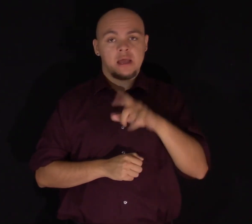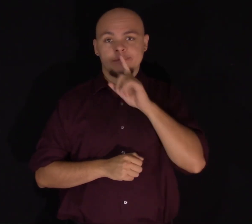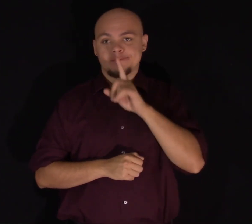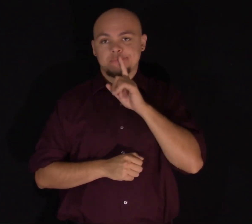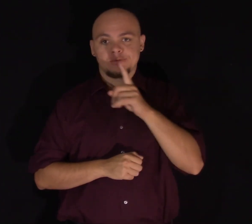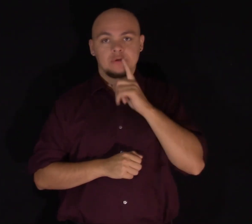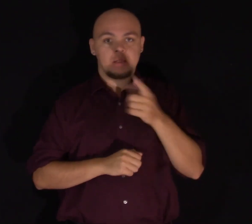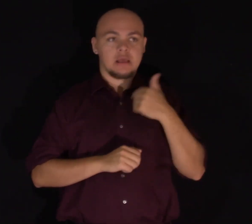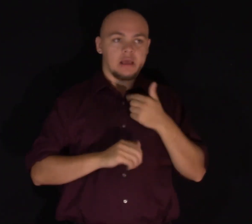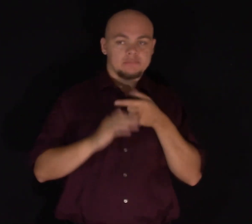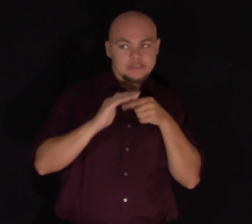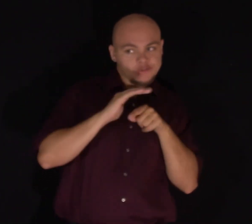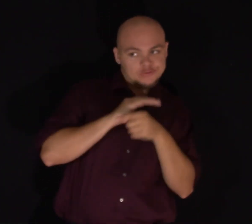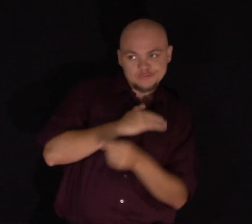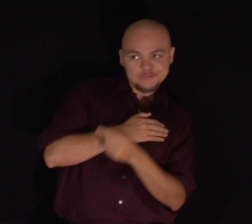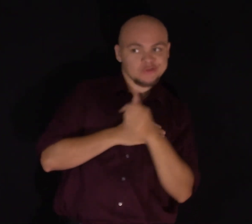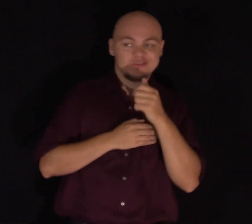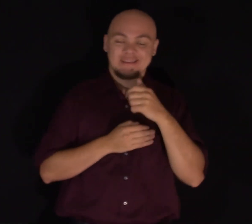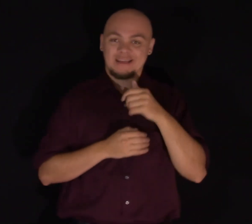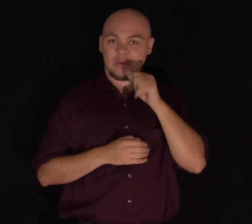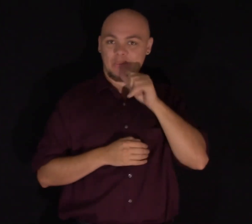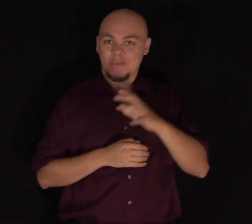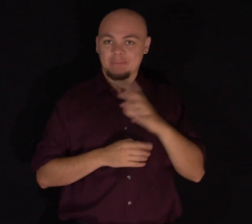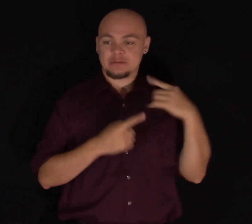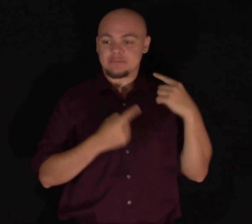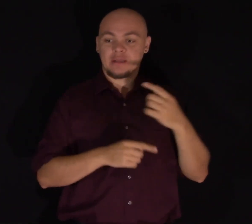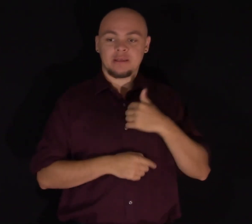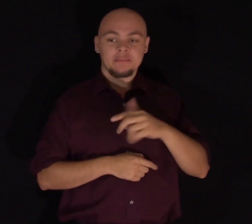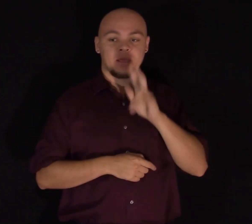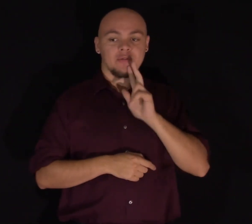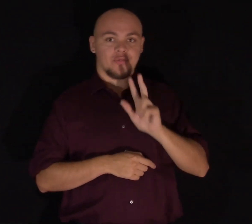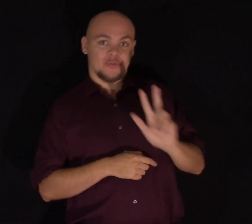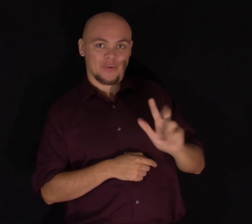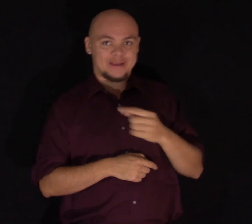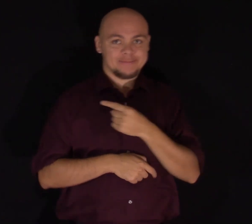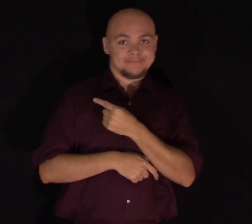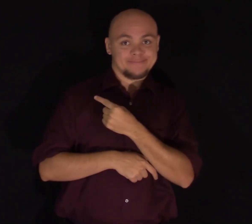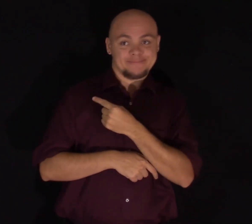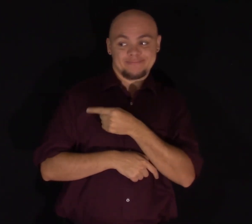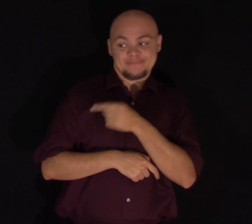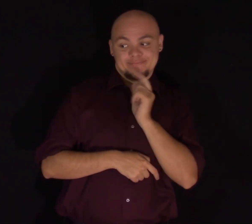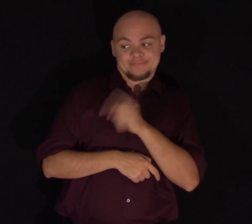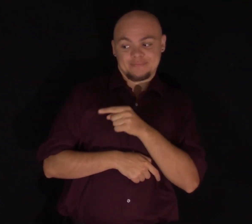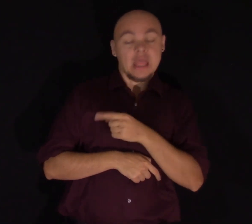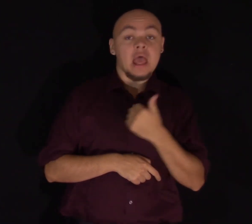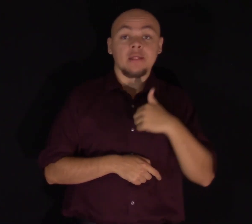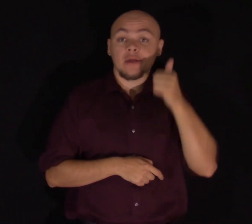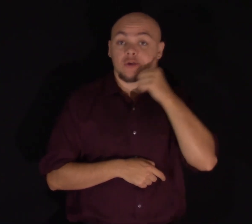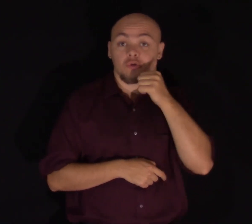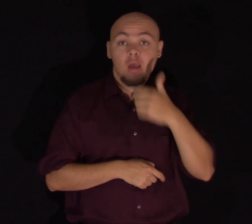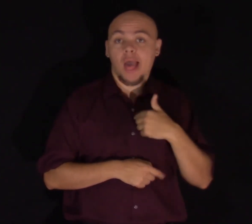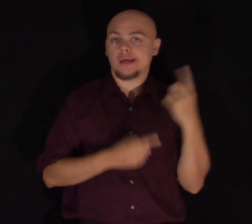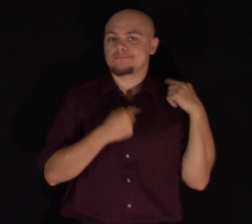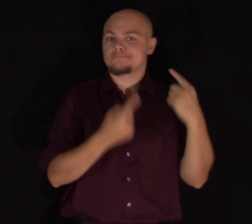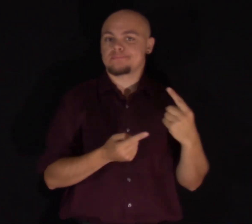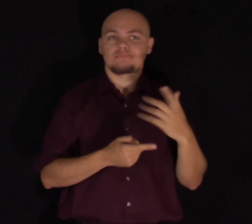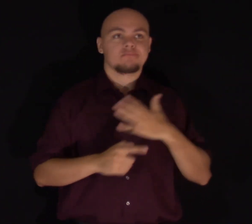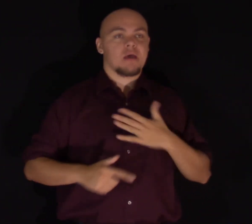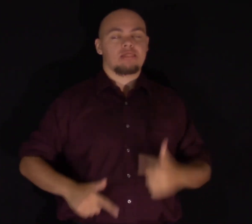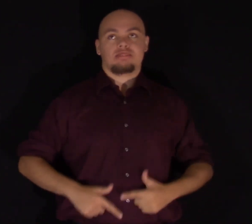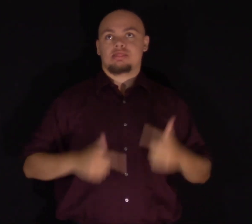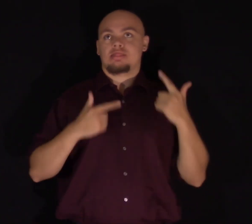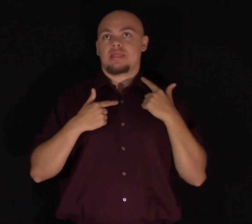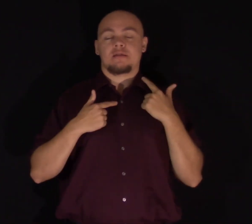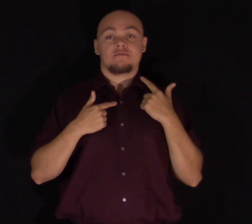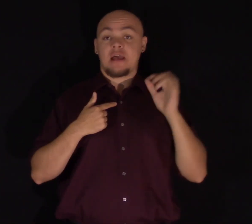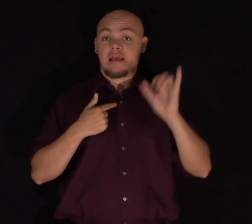since I was 3. This is me on my 3rd birthday. But I've been this girl all my life. And I feel like even that's